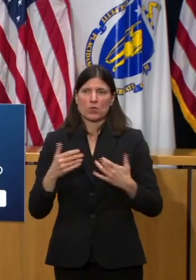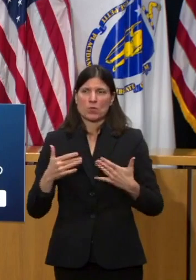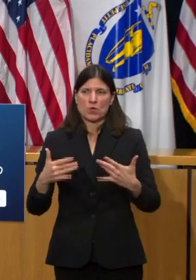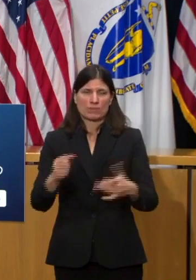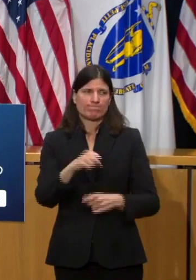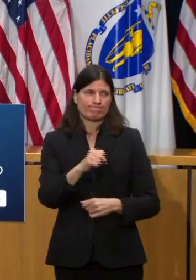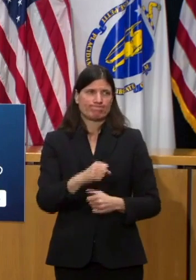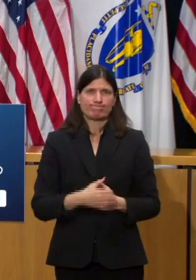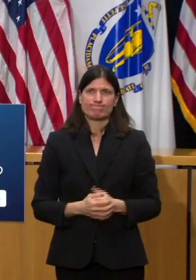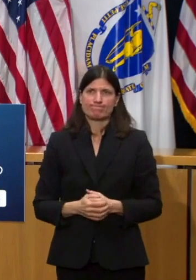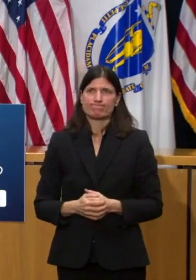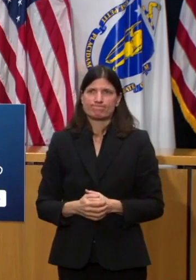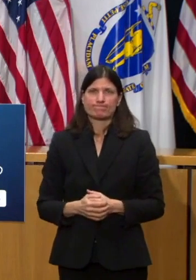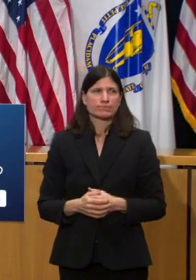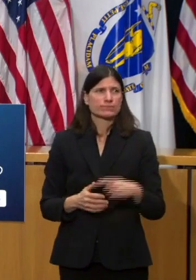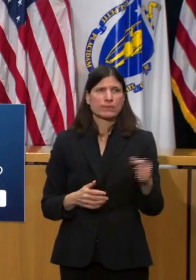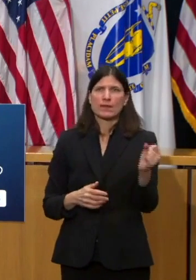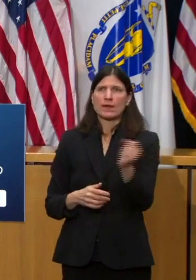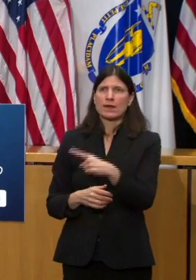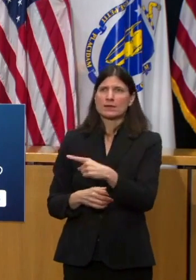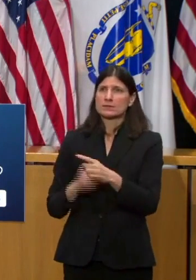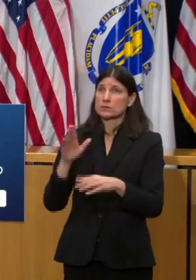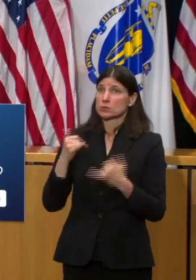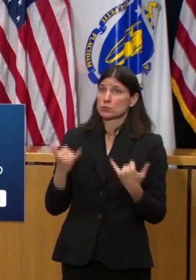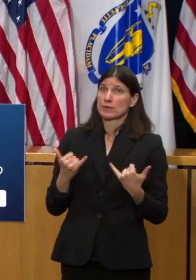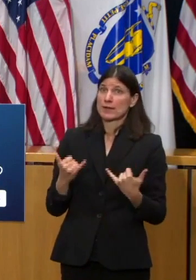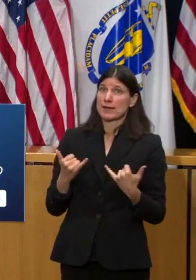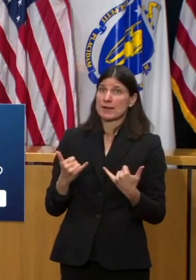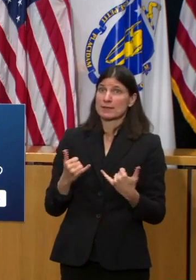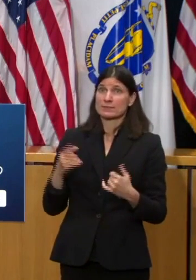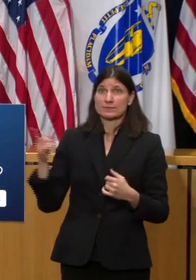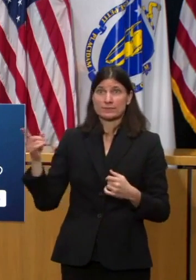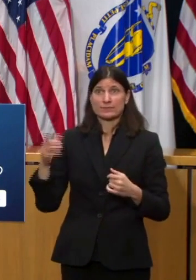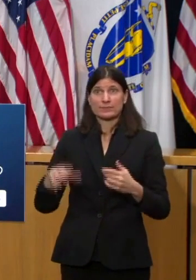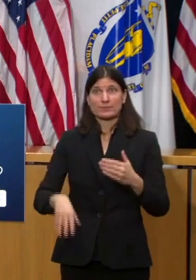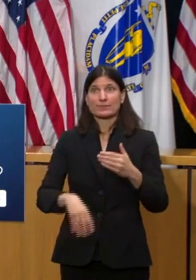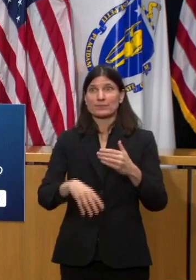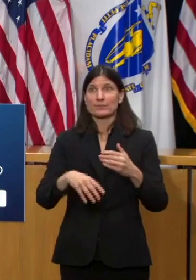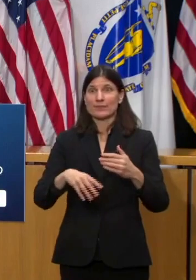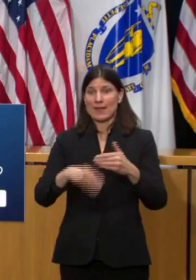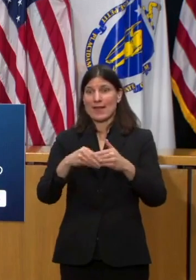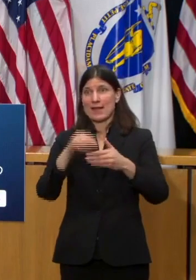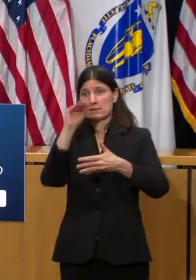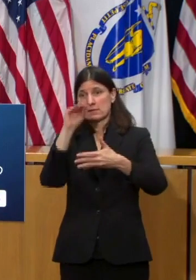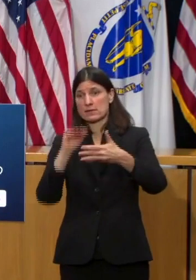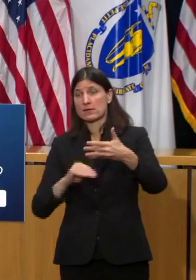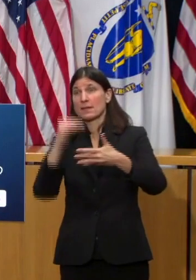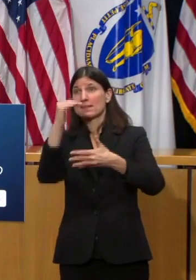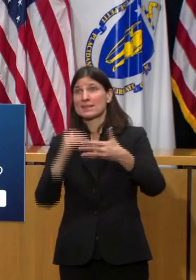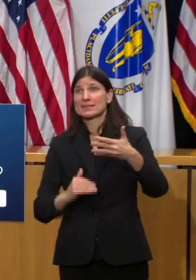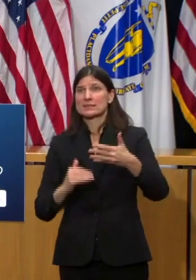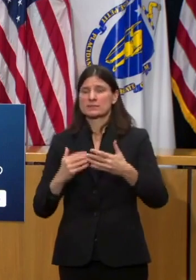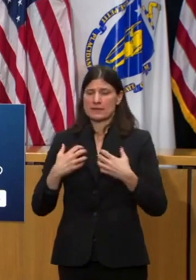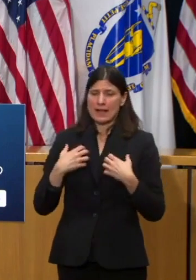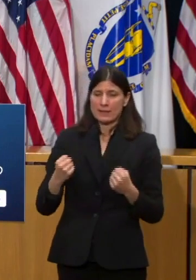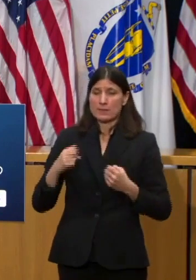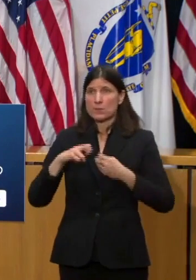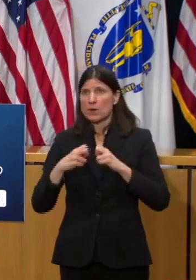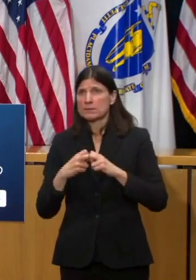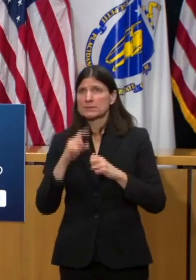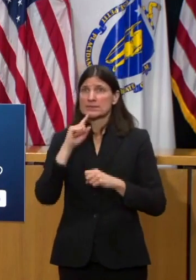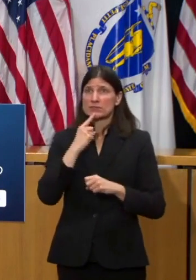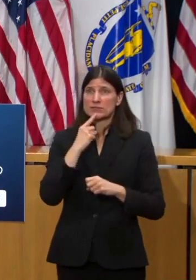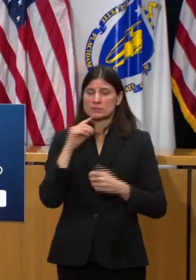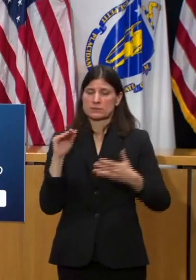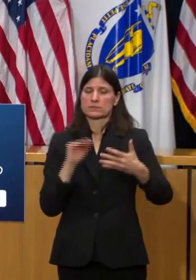to people who suffer from other severe asthma, even though that's not included on the CDC's list of exacerbated conditions. Why